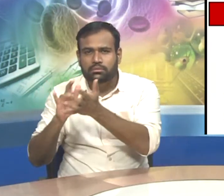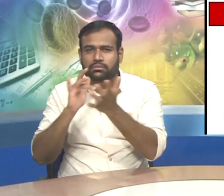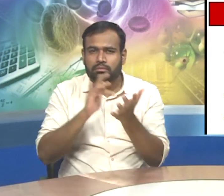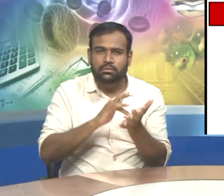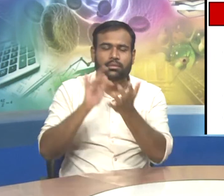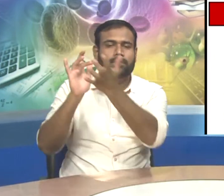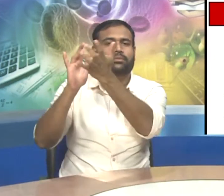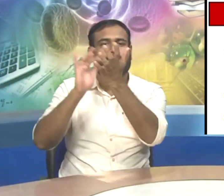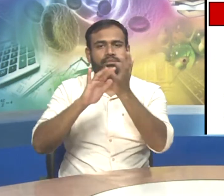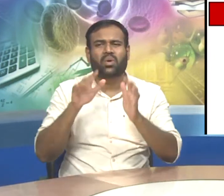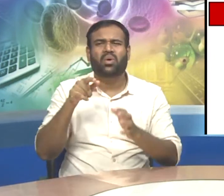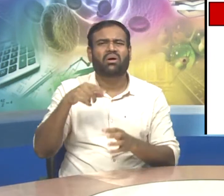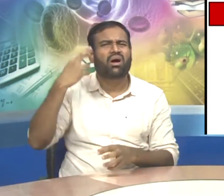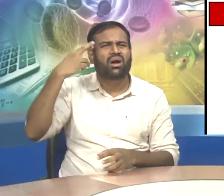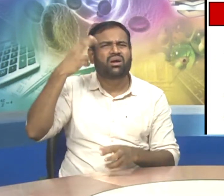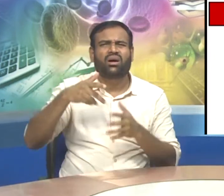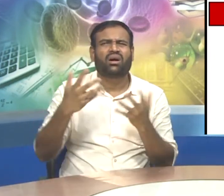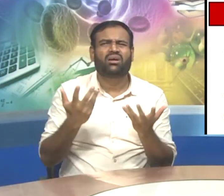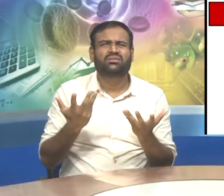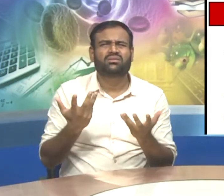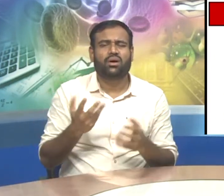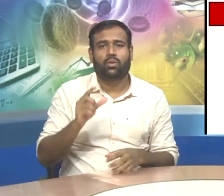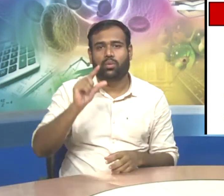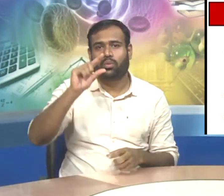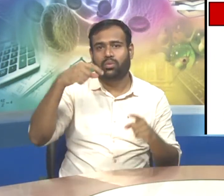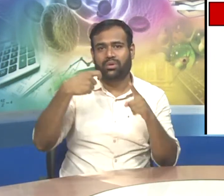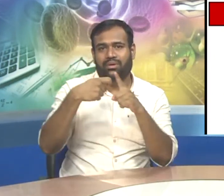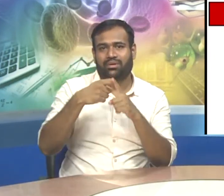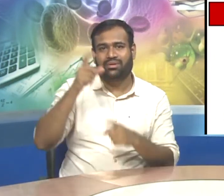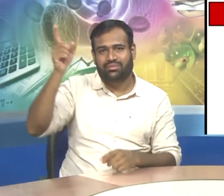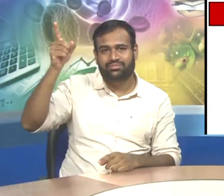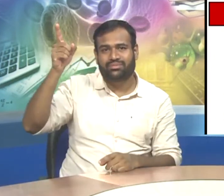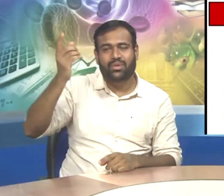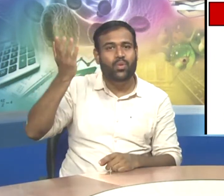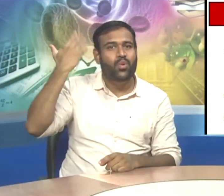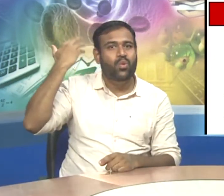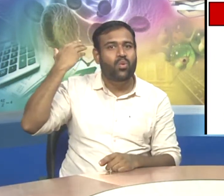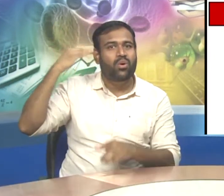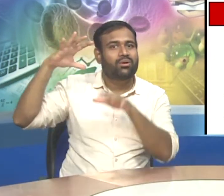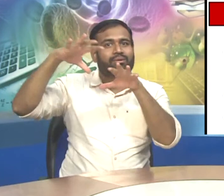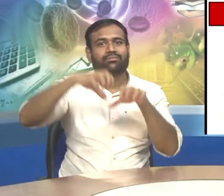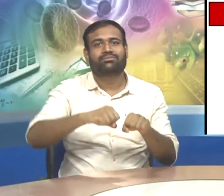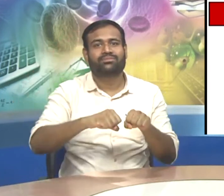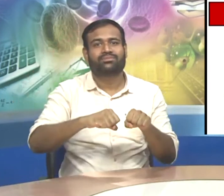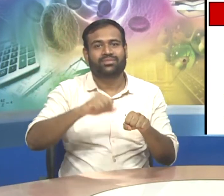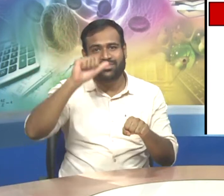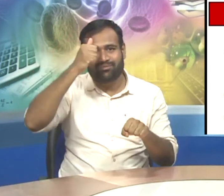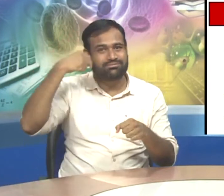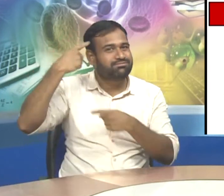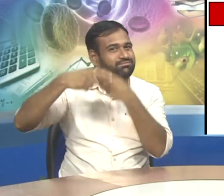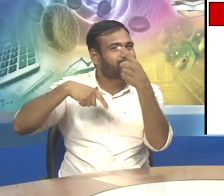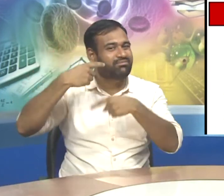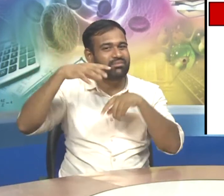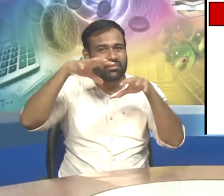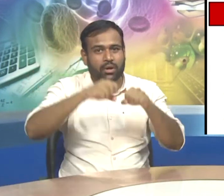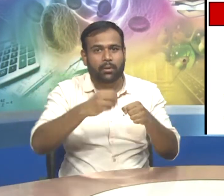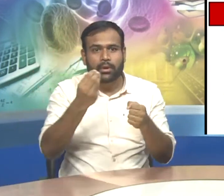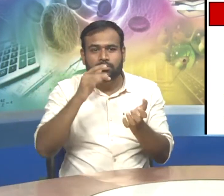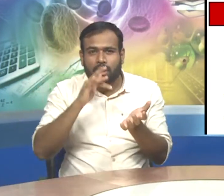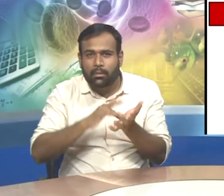This is not in existence in very state, and it is the legacy of